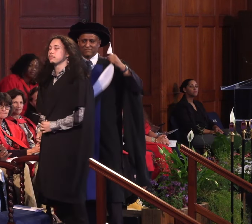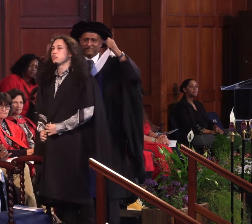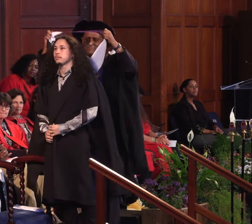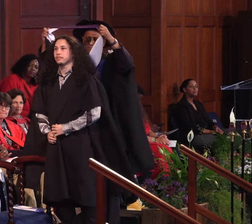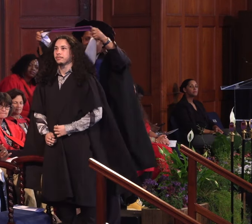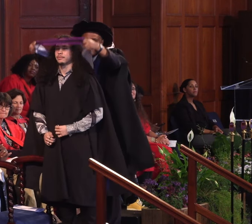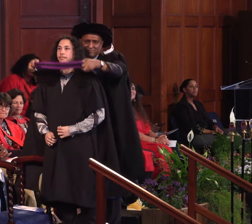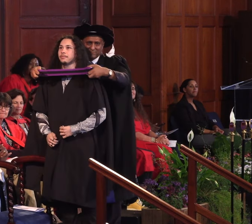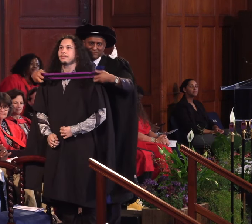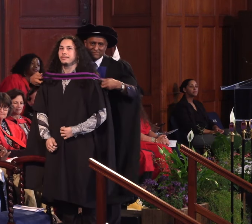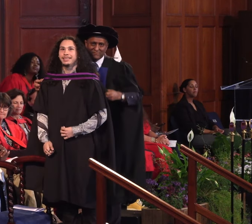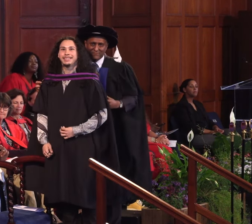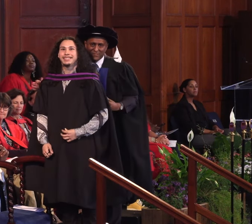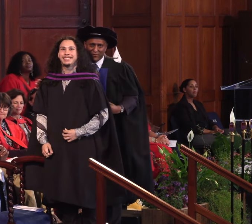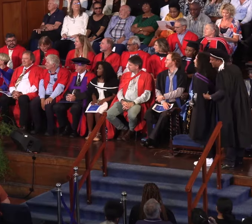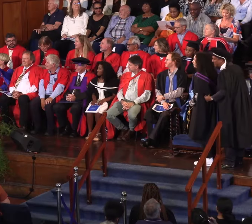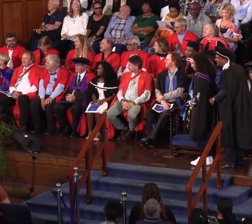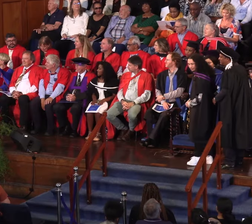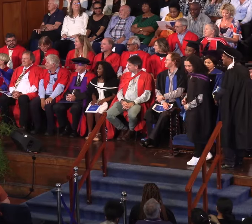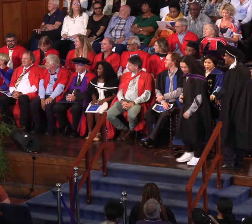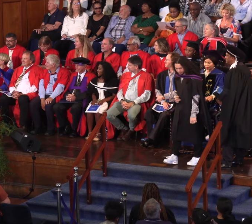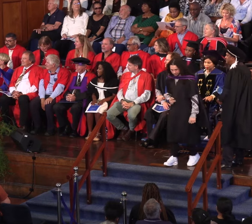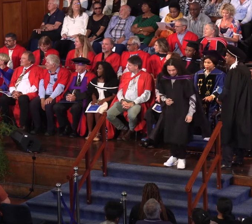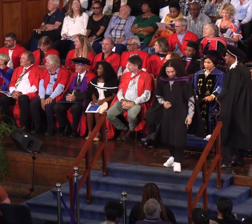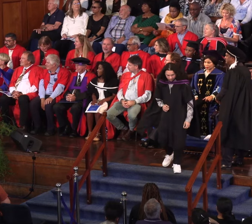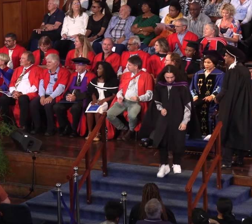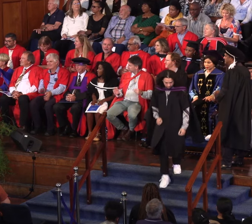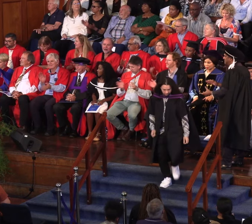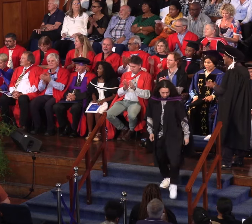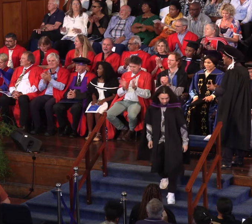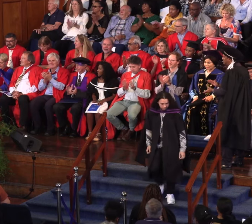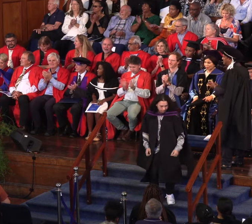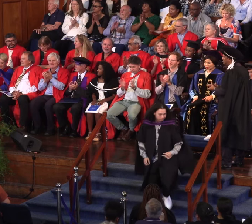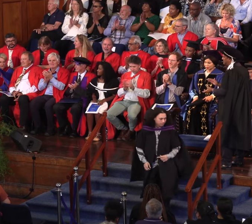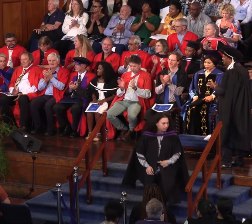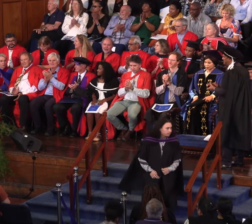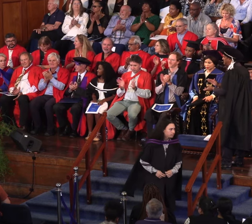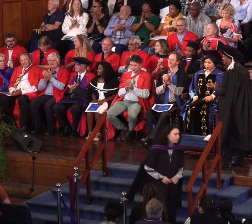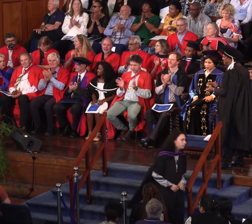For the degree of Bachelor of Science Honours in the First Class, Benjamin Brian Chidi.